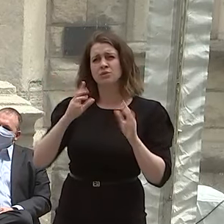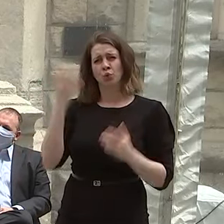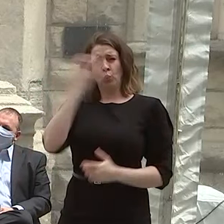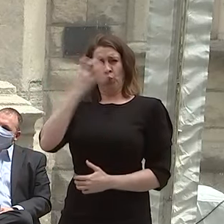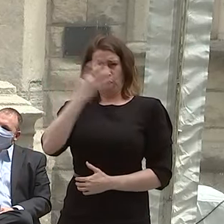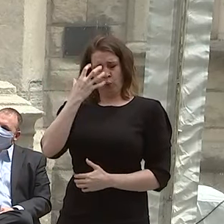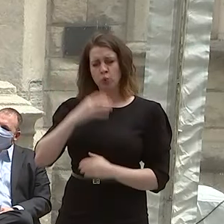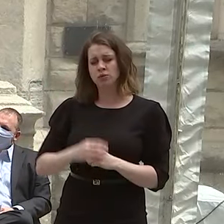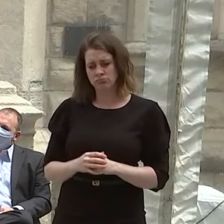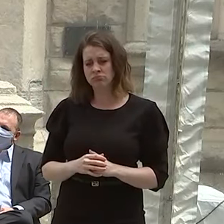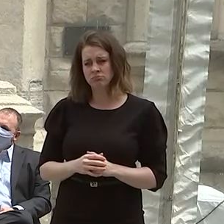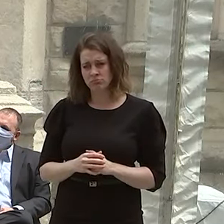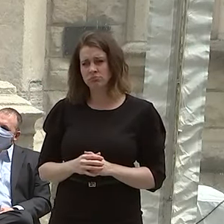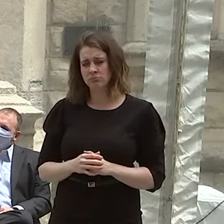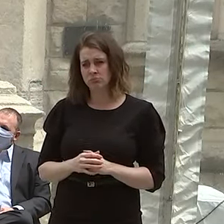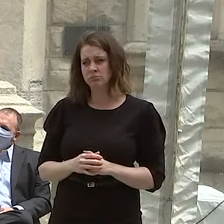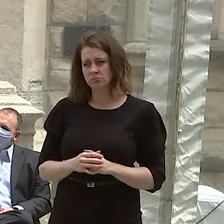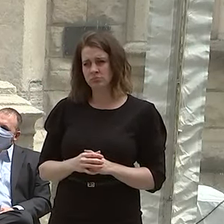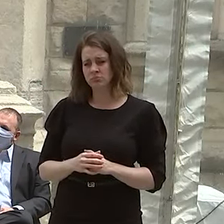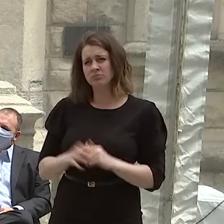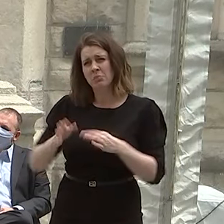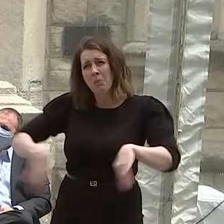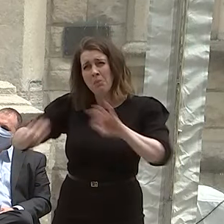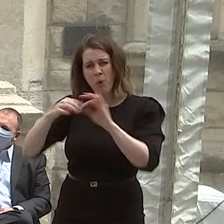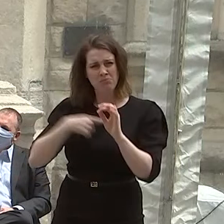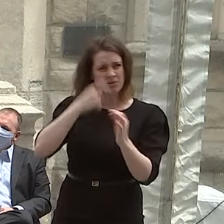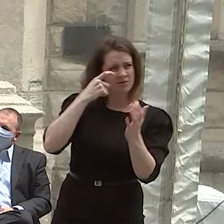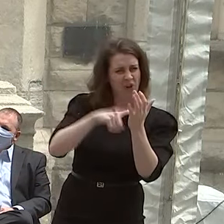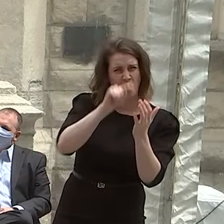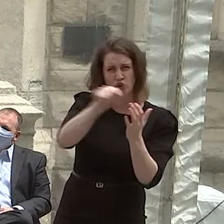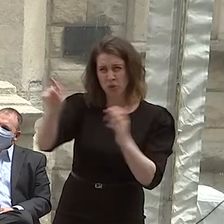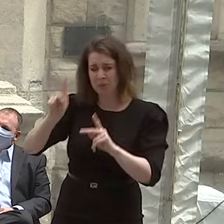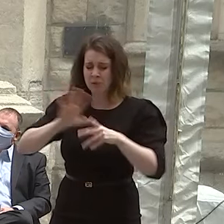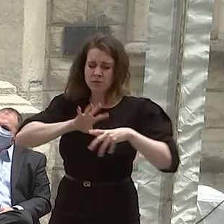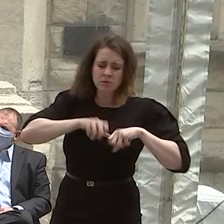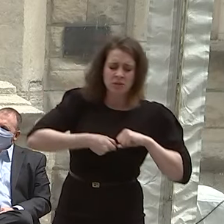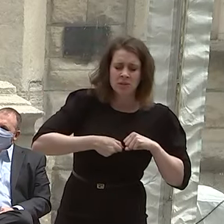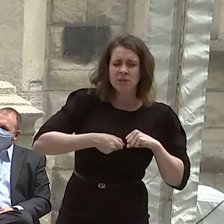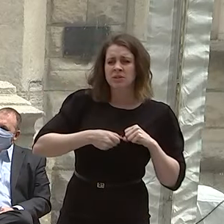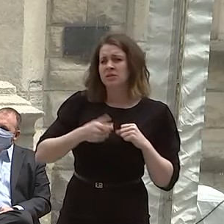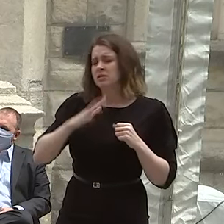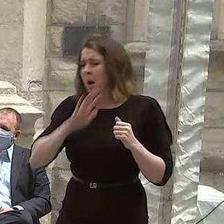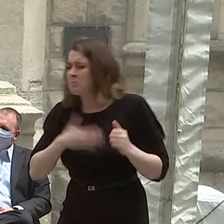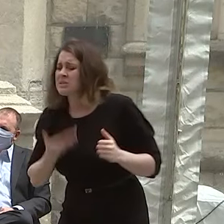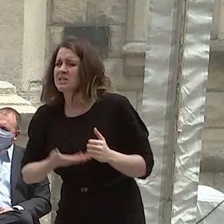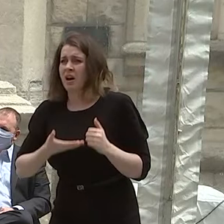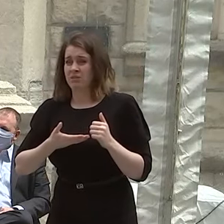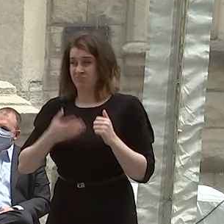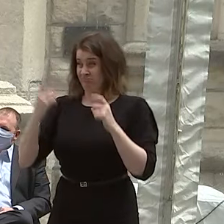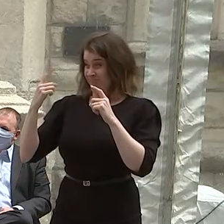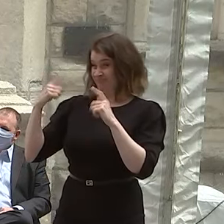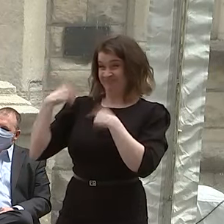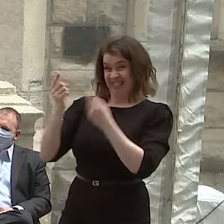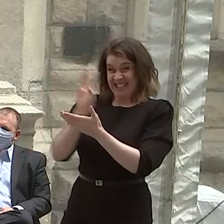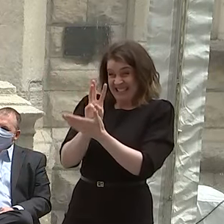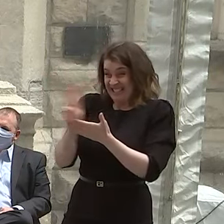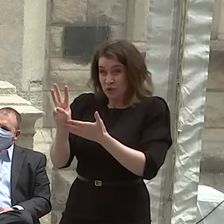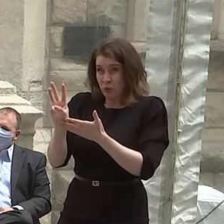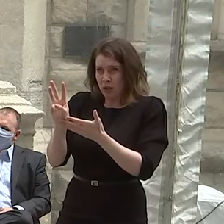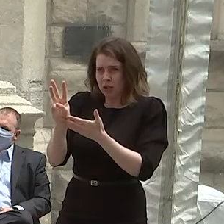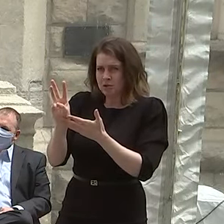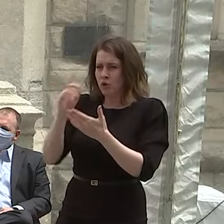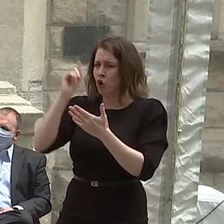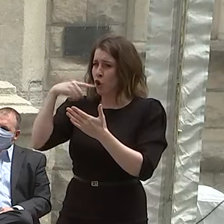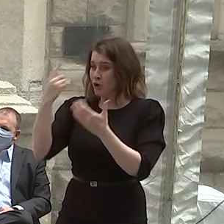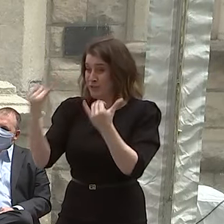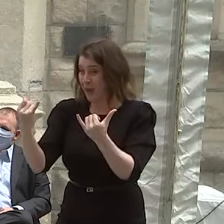We have to acknowledge people are hurting. In just 6 weeks' time, we have woken up to a city very different than the one we